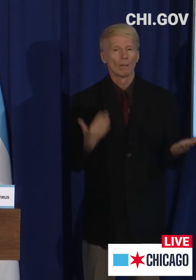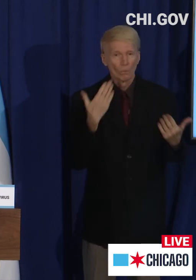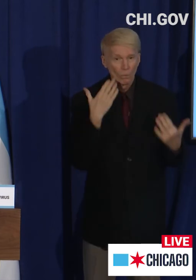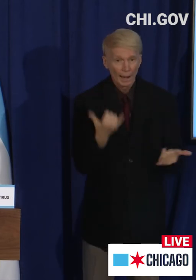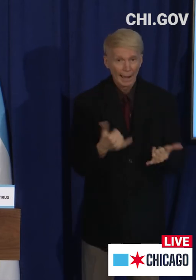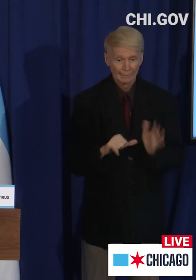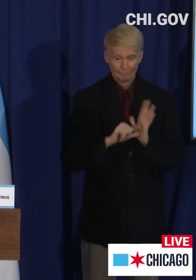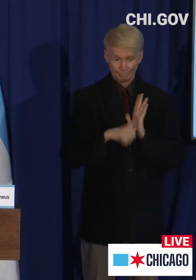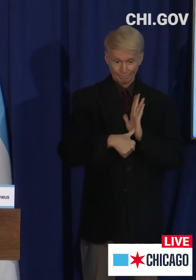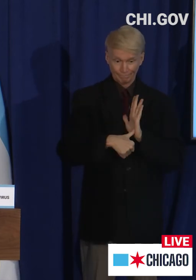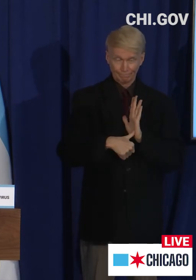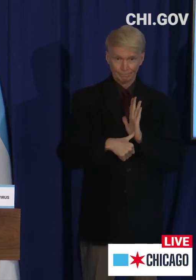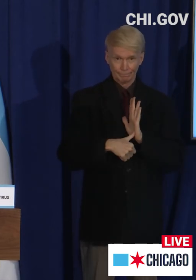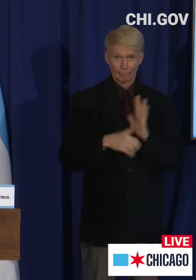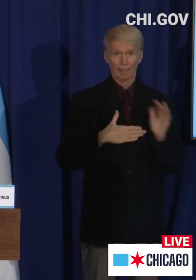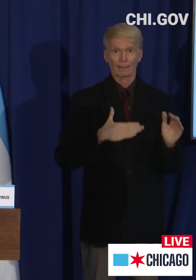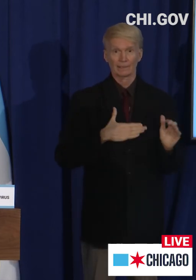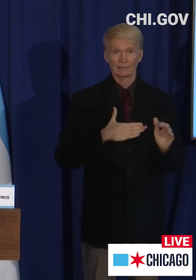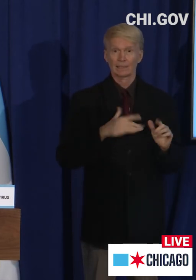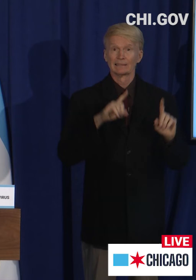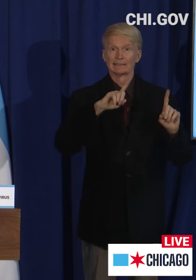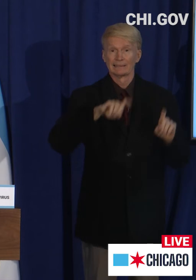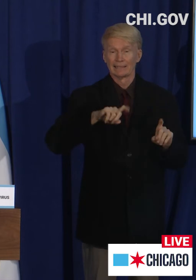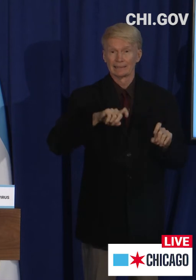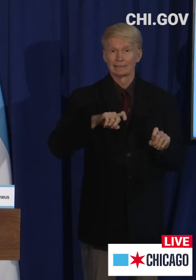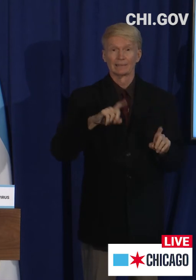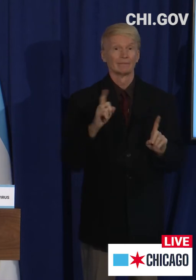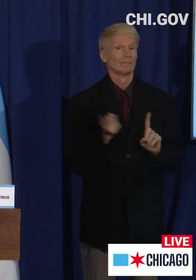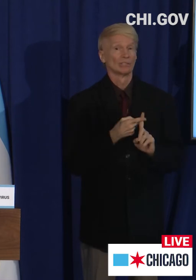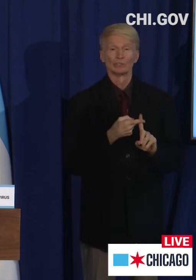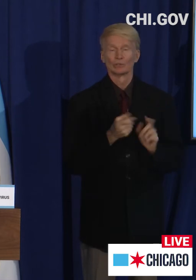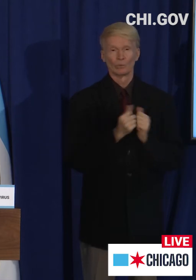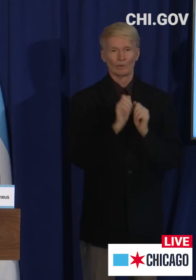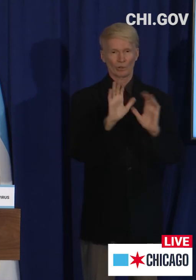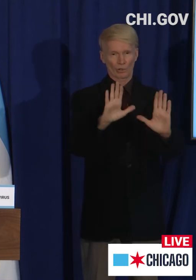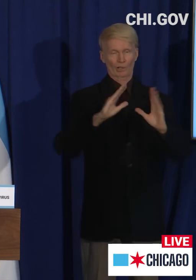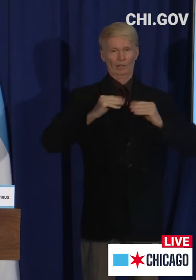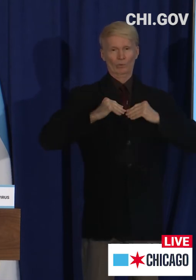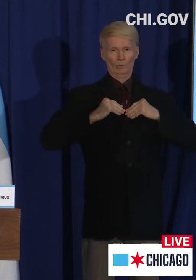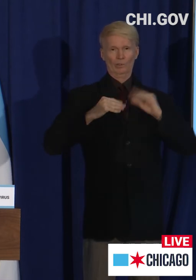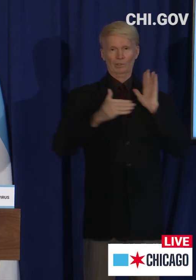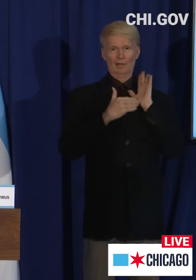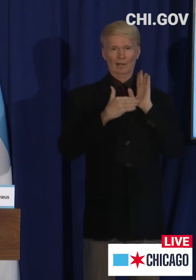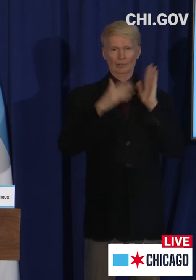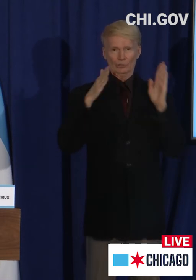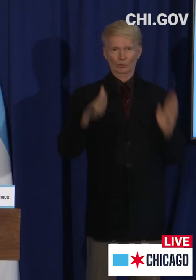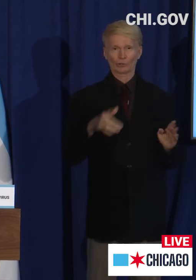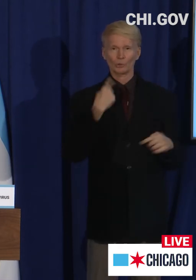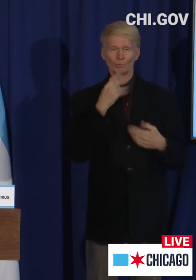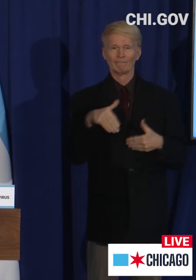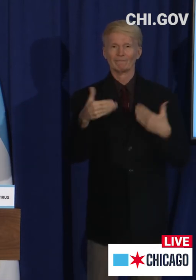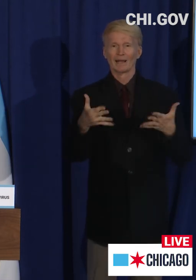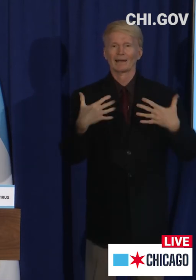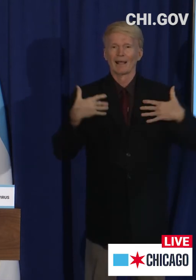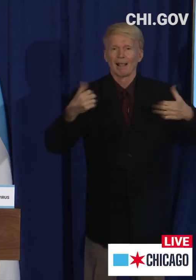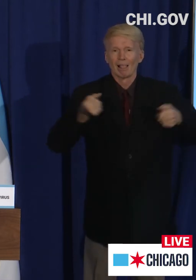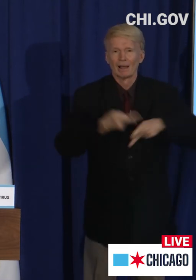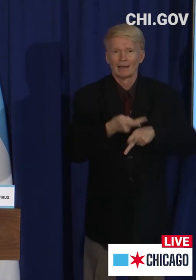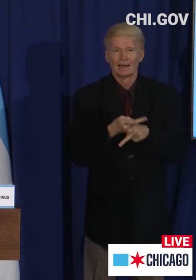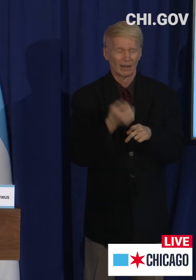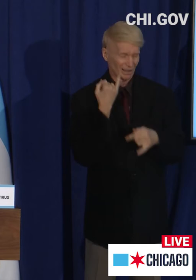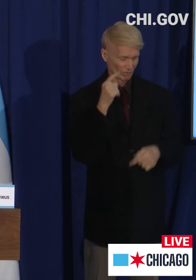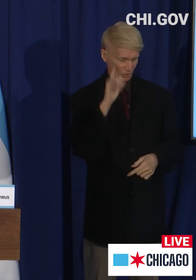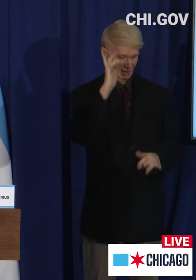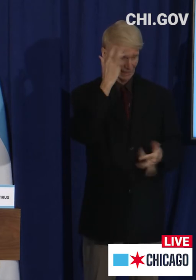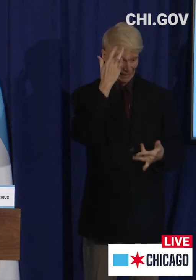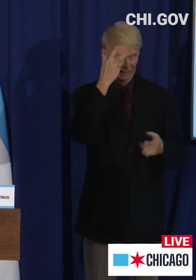one place we want you to be getting tested for COVID is with your healthcare provider. If you are sick, particularly if you have